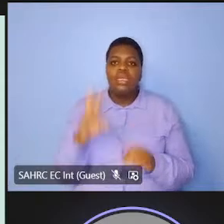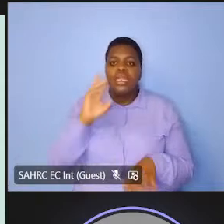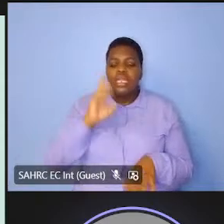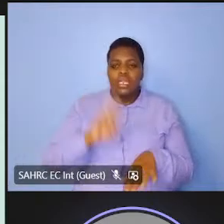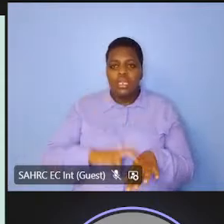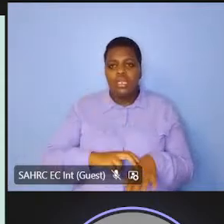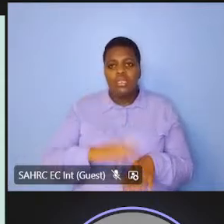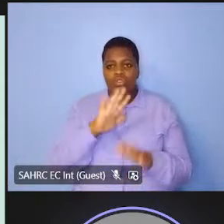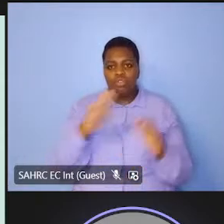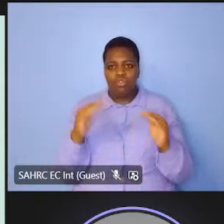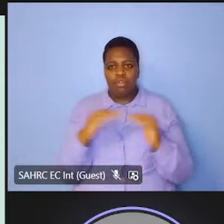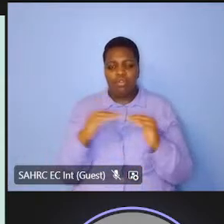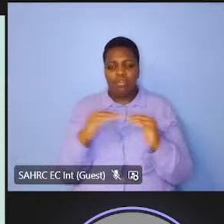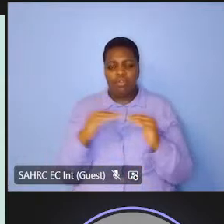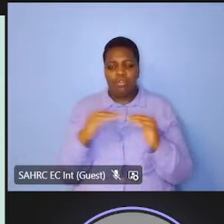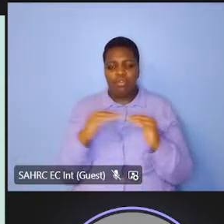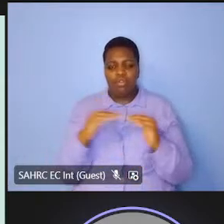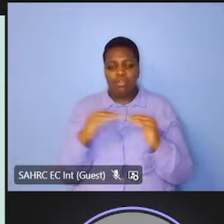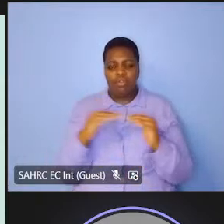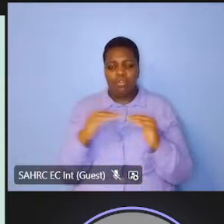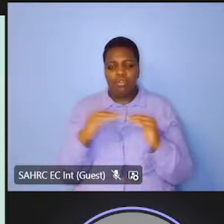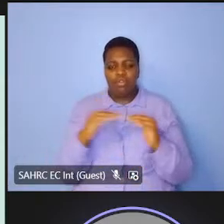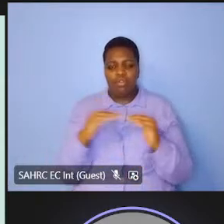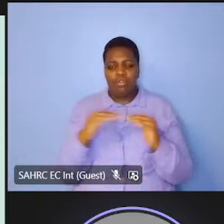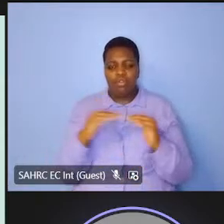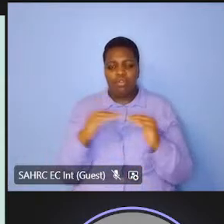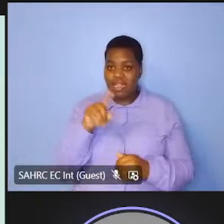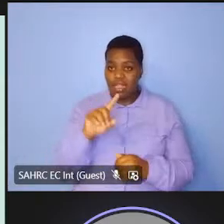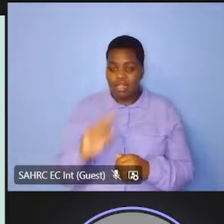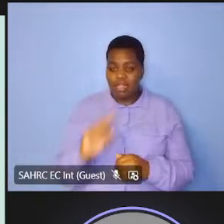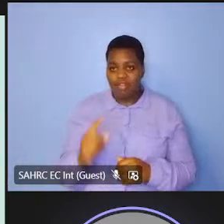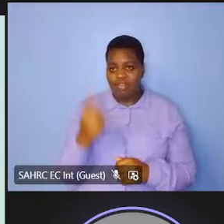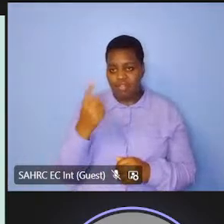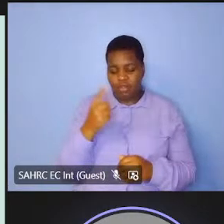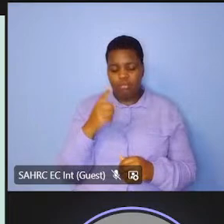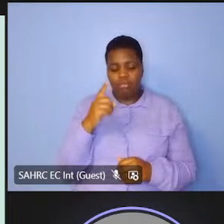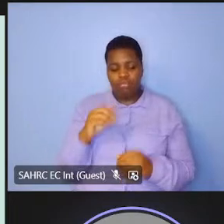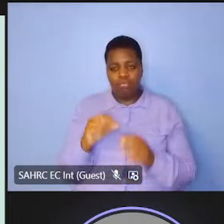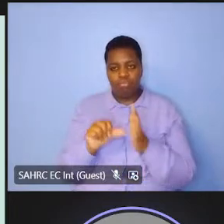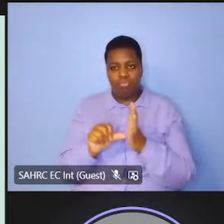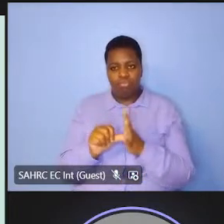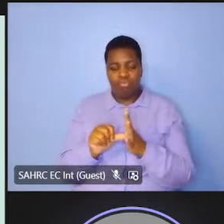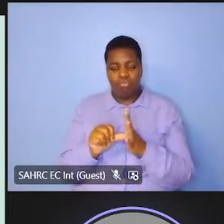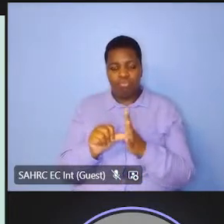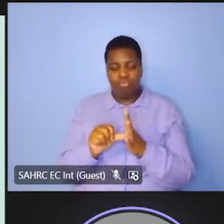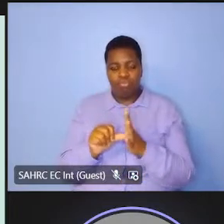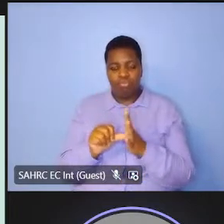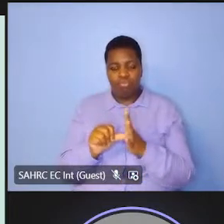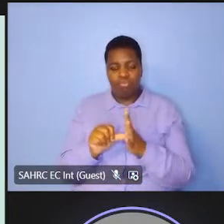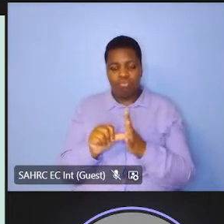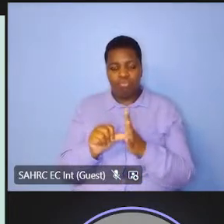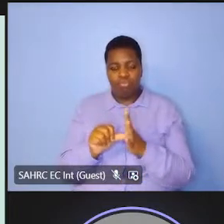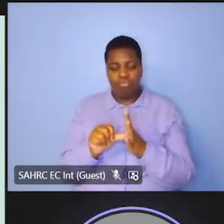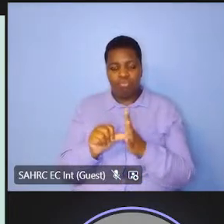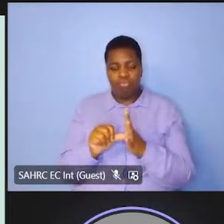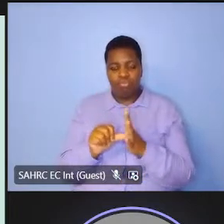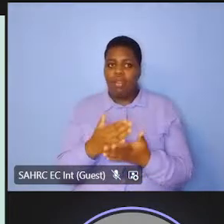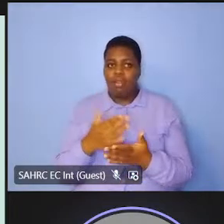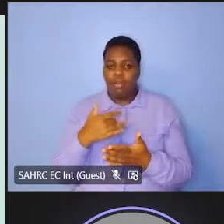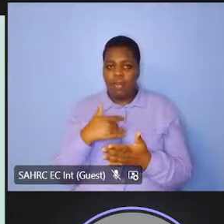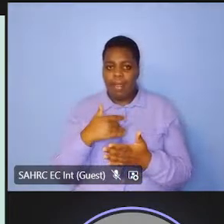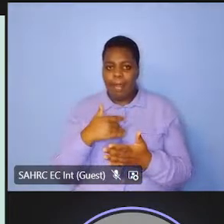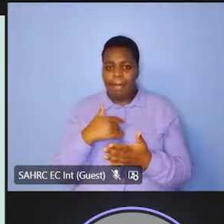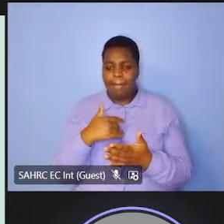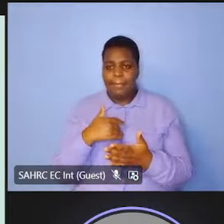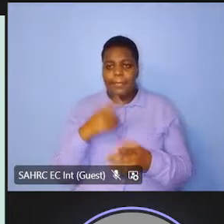unfairly discriminating against them. So that's the first purpose of education. It's important in this backdrop that we keep in the back of our minds, what